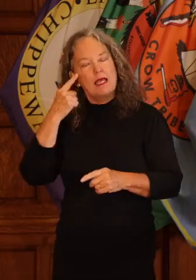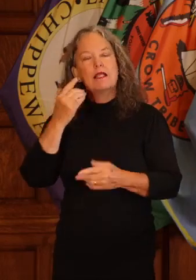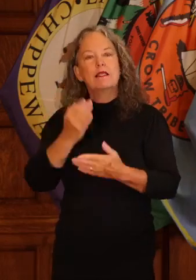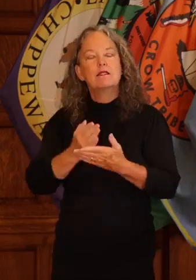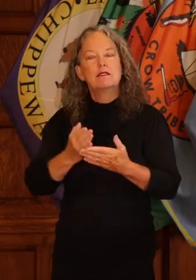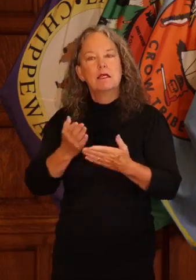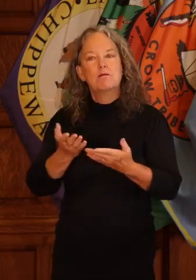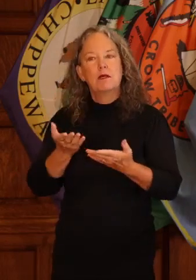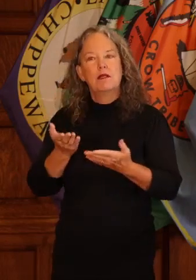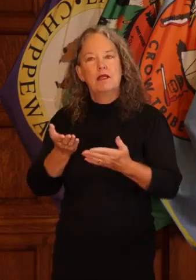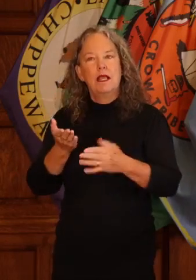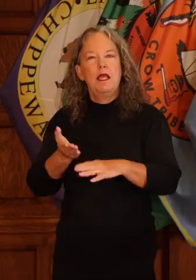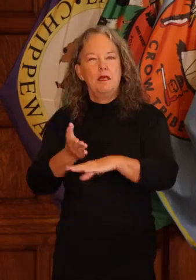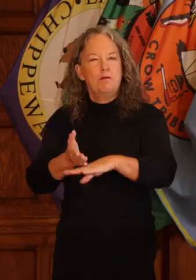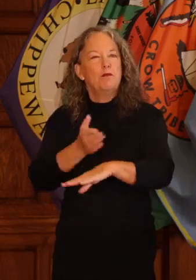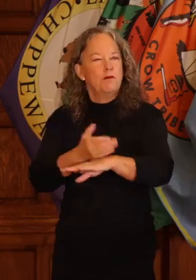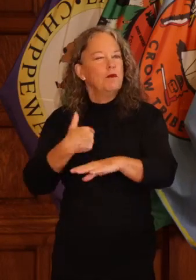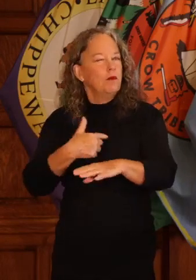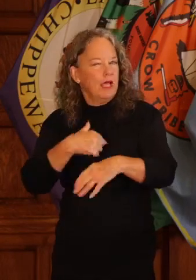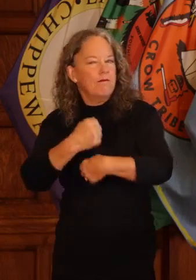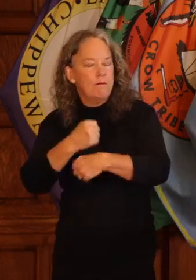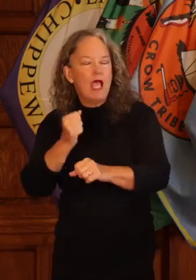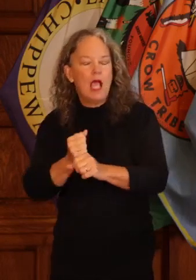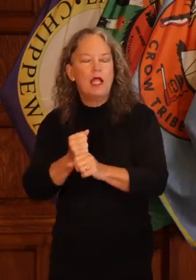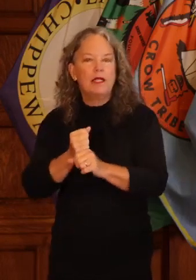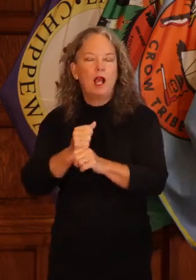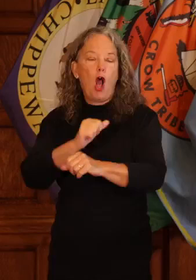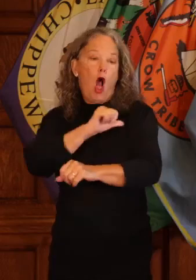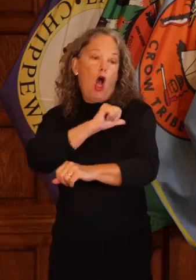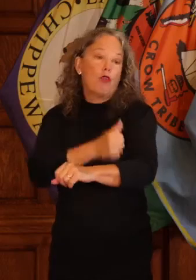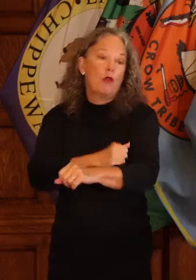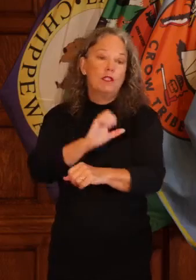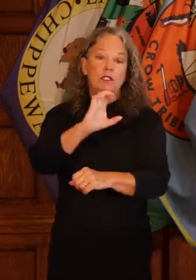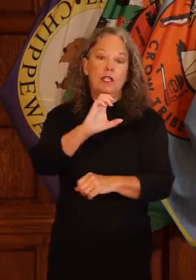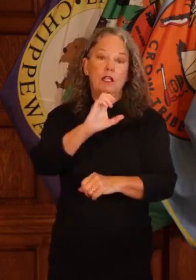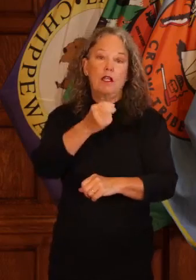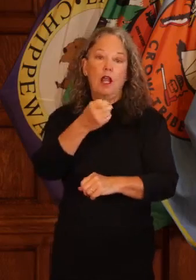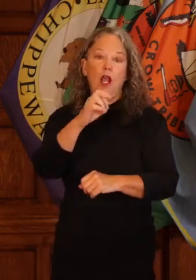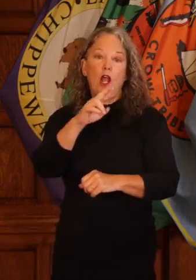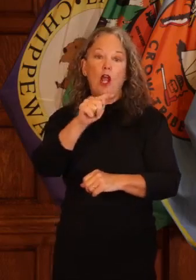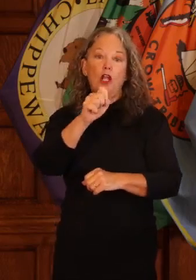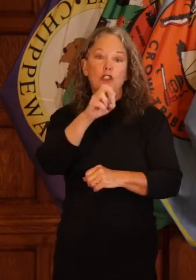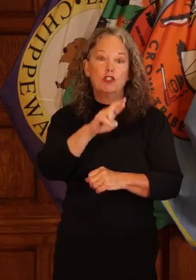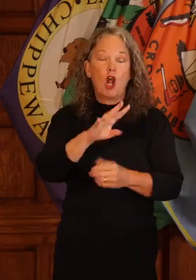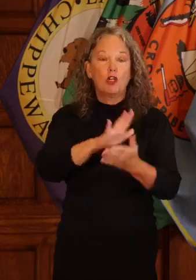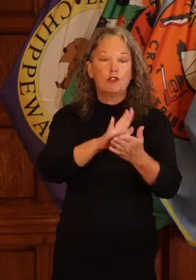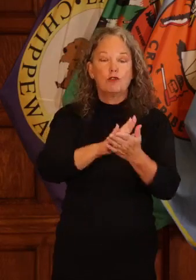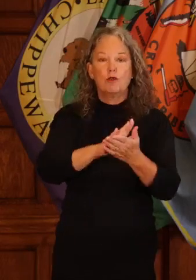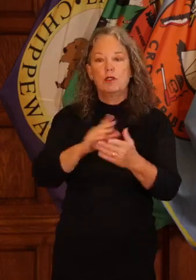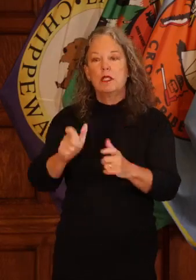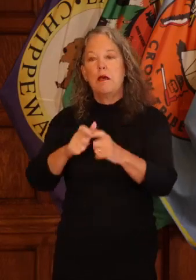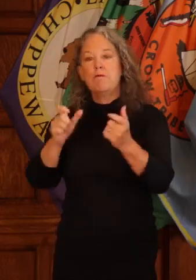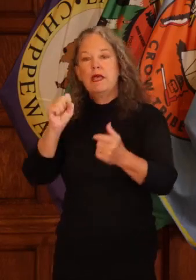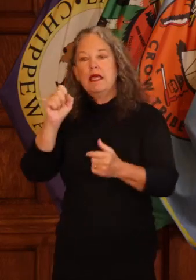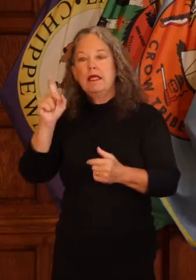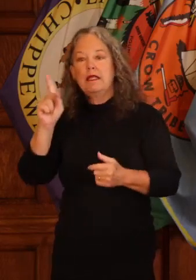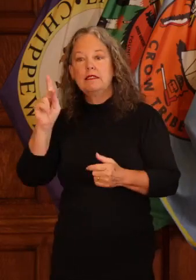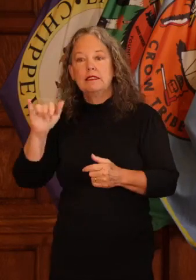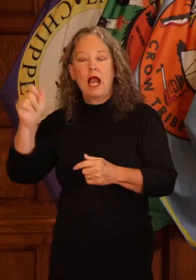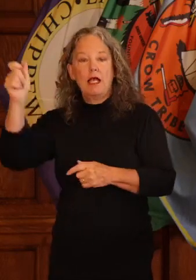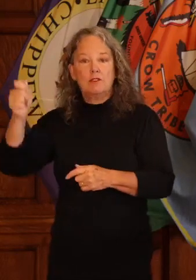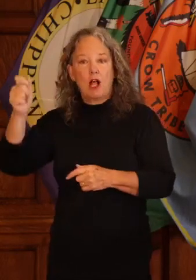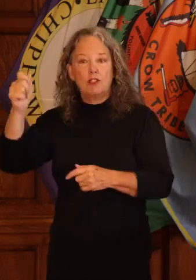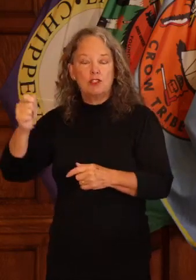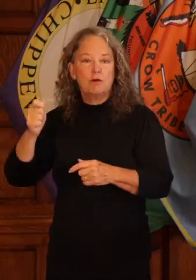we have taken in the state, including authorizing charter schools, the Big Sky scholarships, expanding the funding for